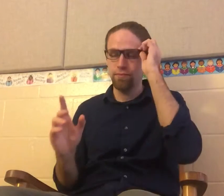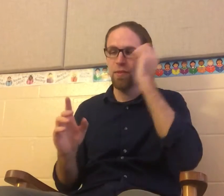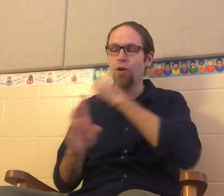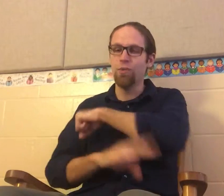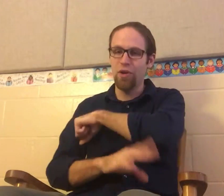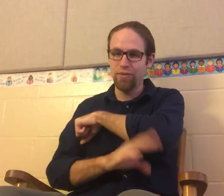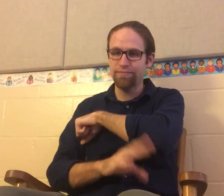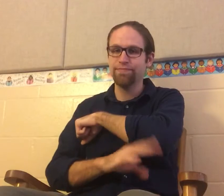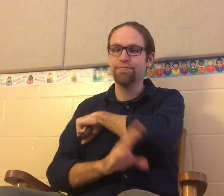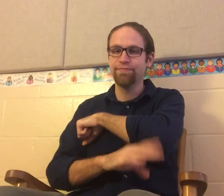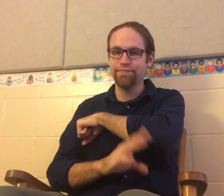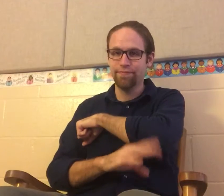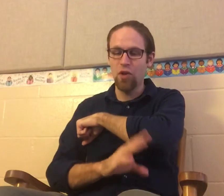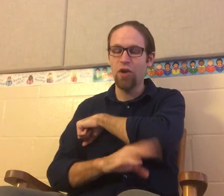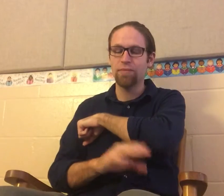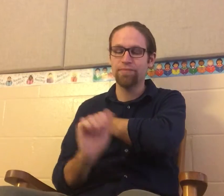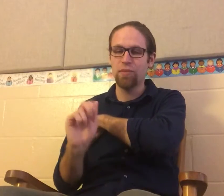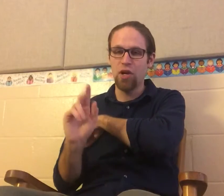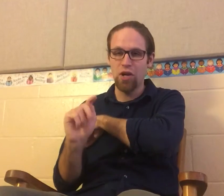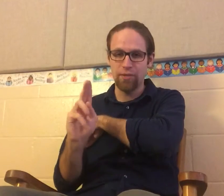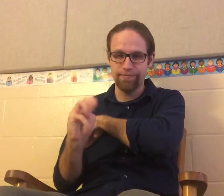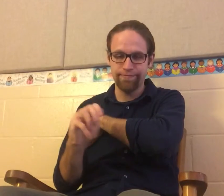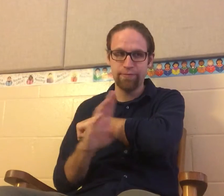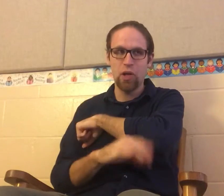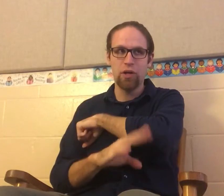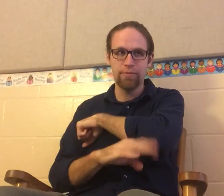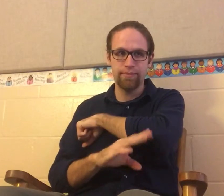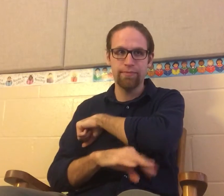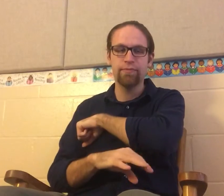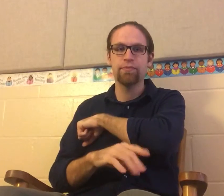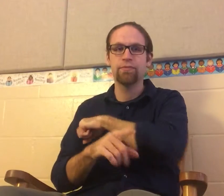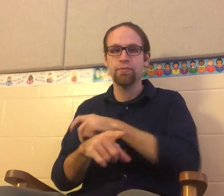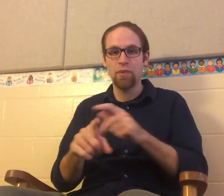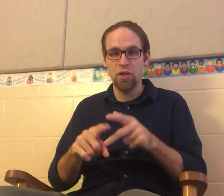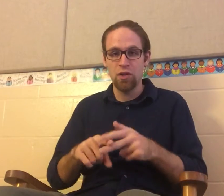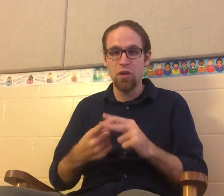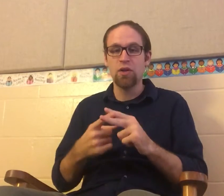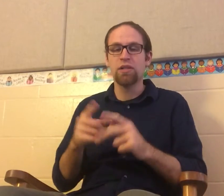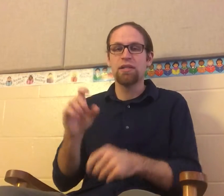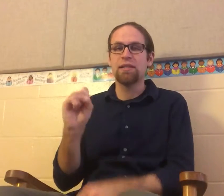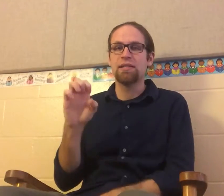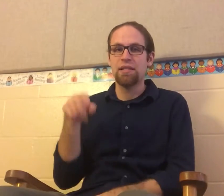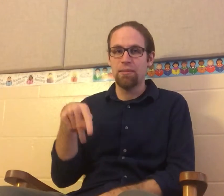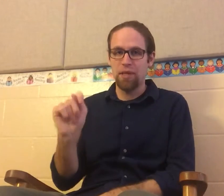That's what we said. Autumn equinox occurs at the beginning of autumn on September 21st.